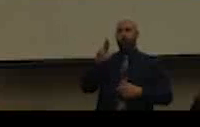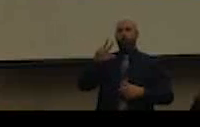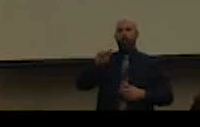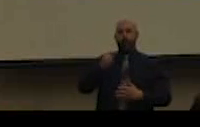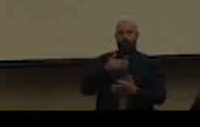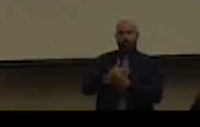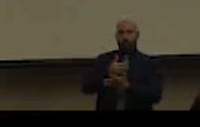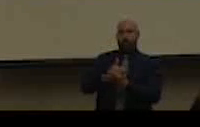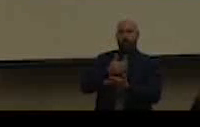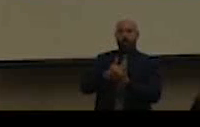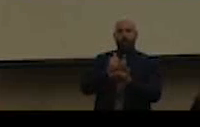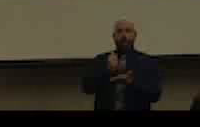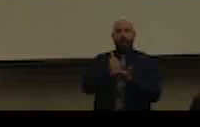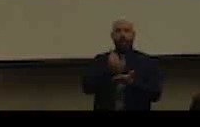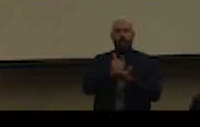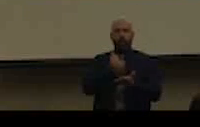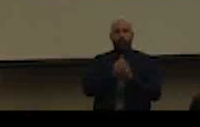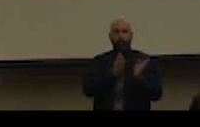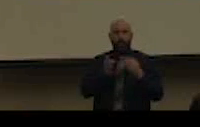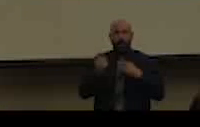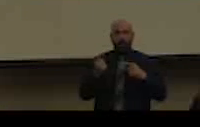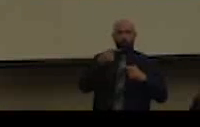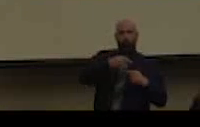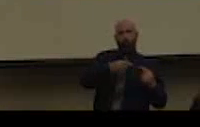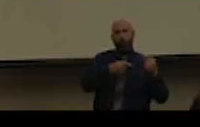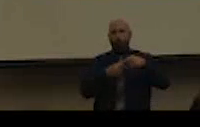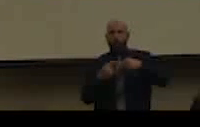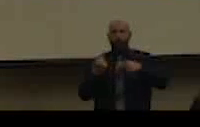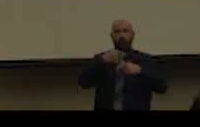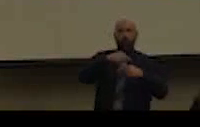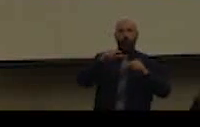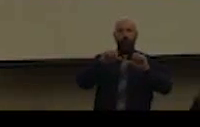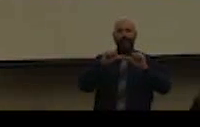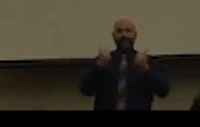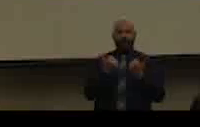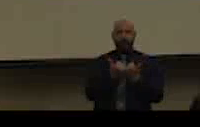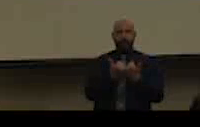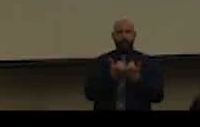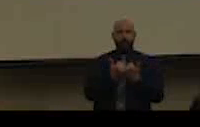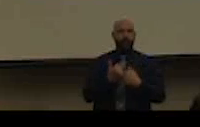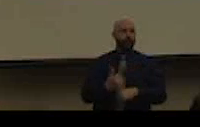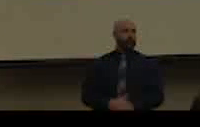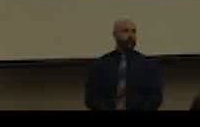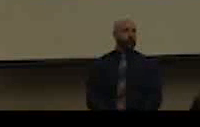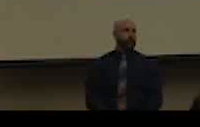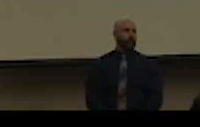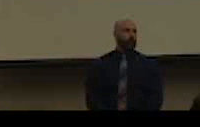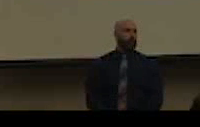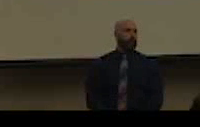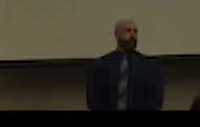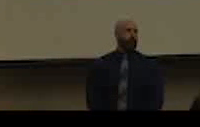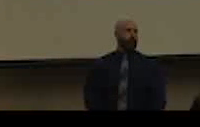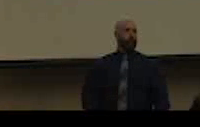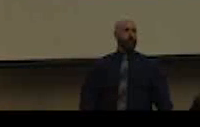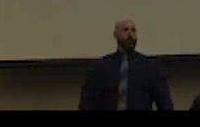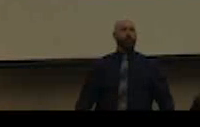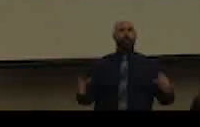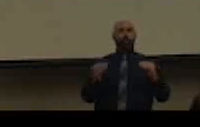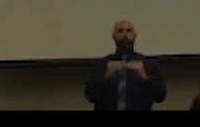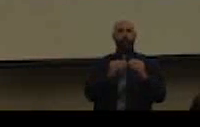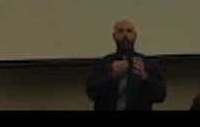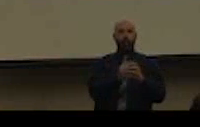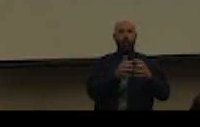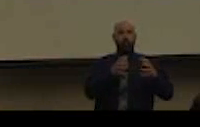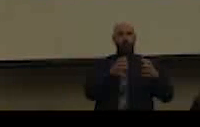of planning cross-agency. But I think that there are, the more robust and known